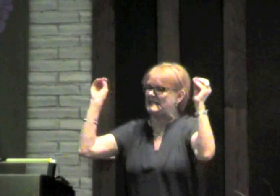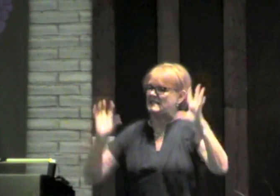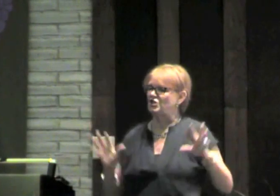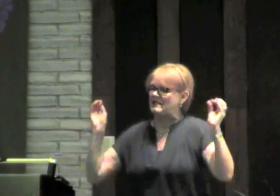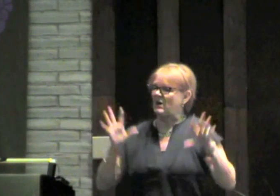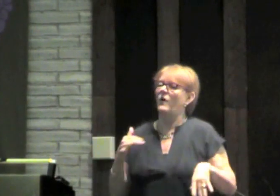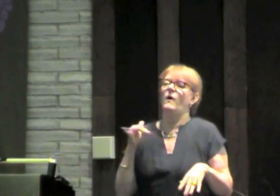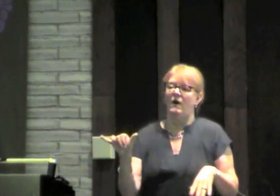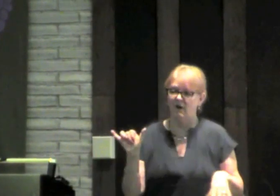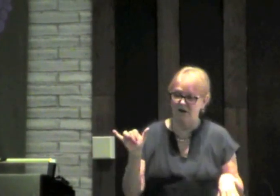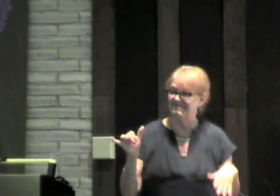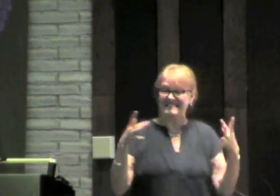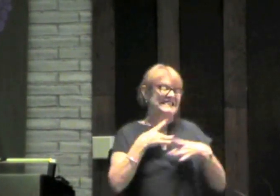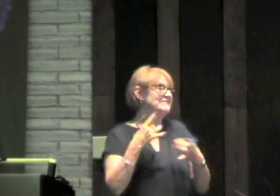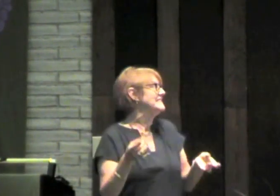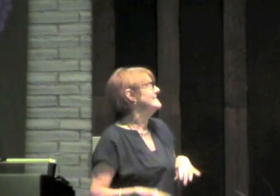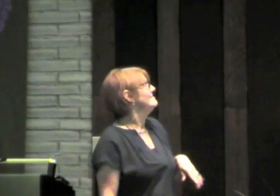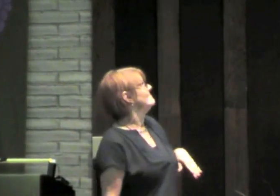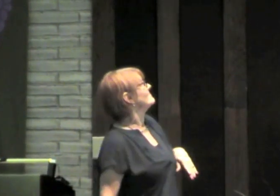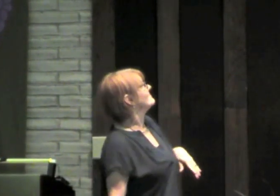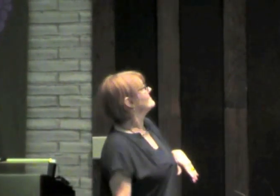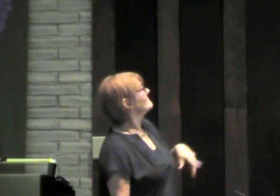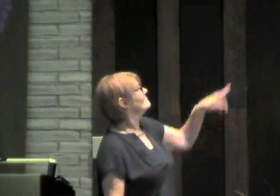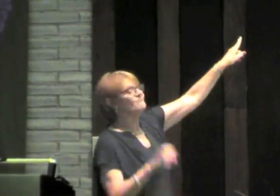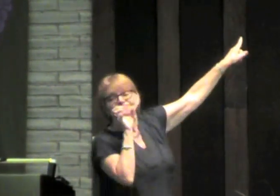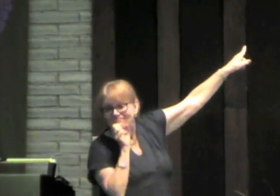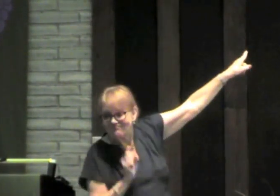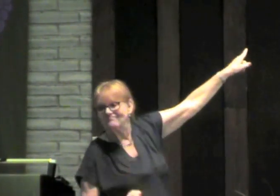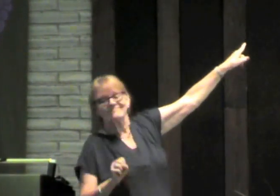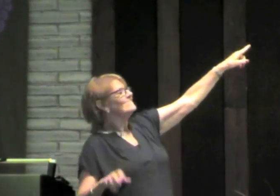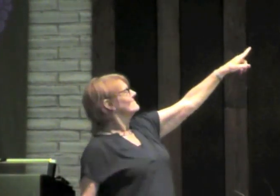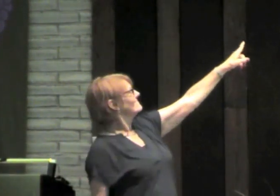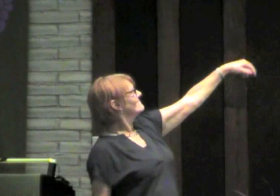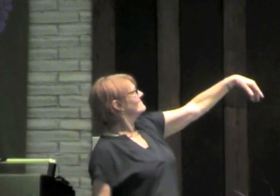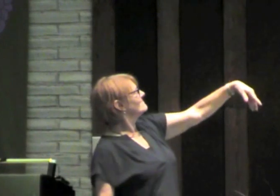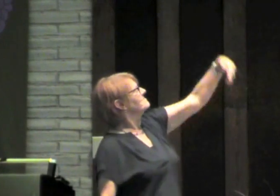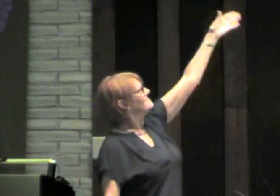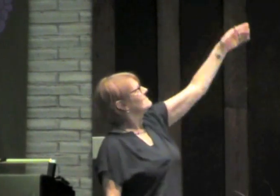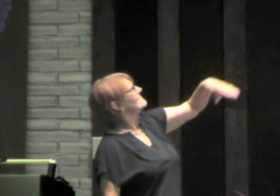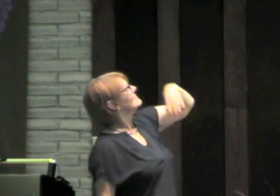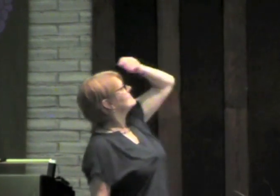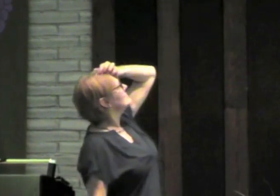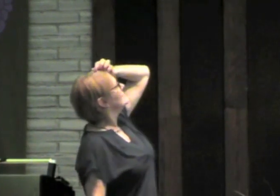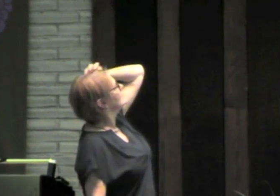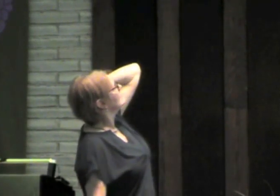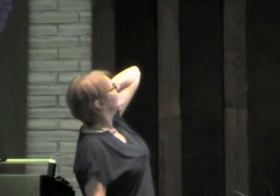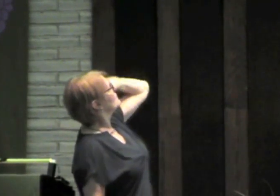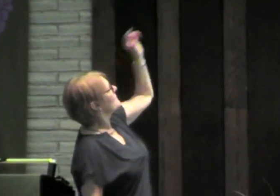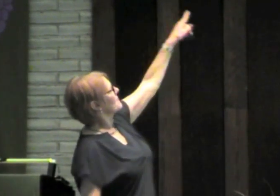So most of the men in Iran and most of the leaders of the families were rabbis. So they were rabbis,